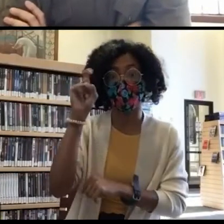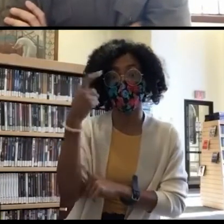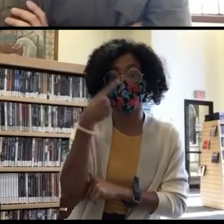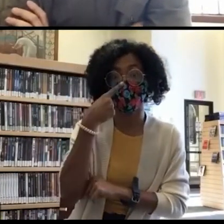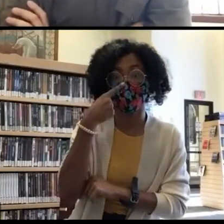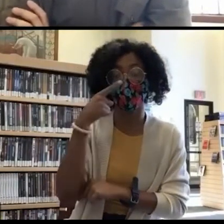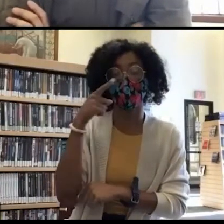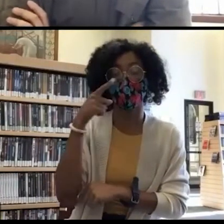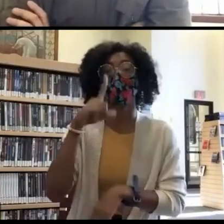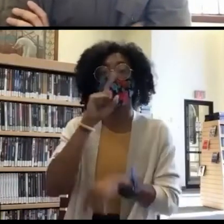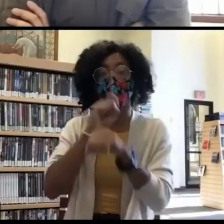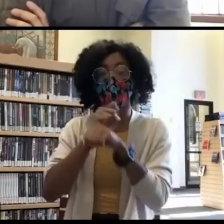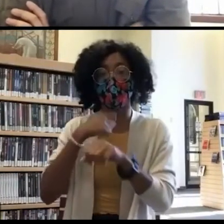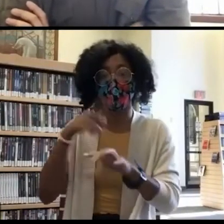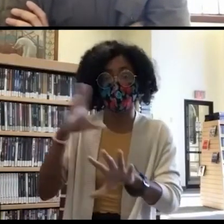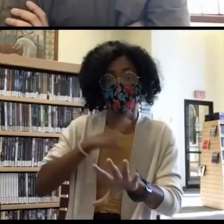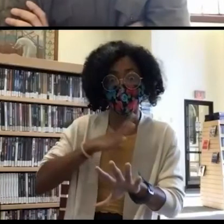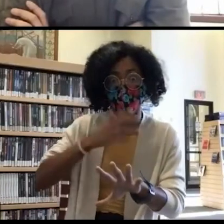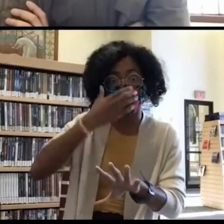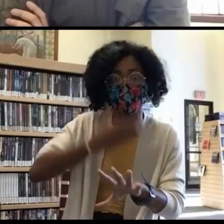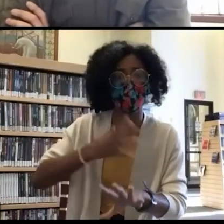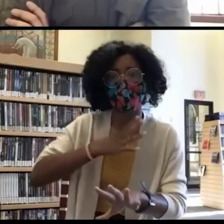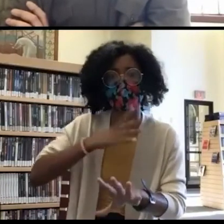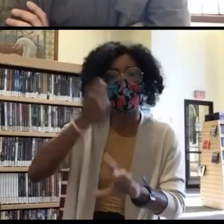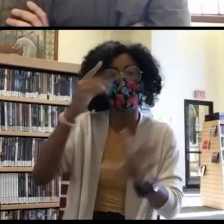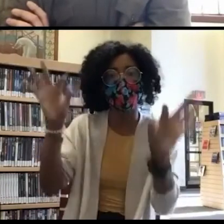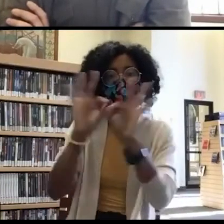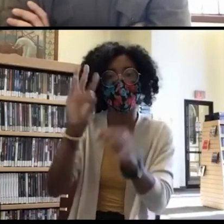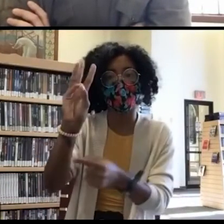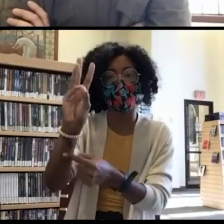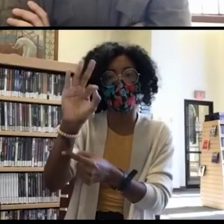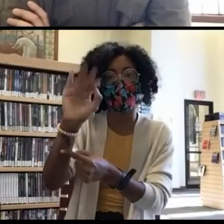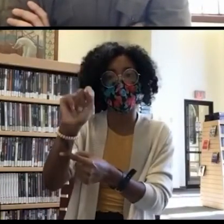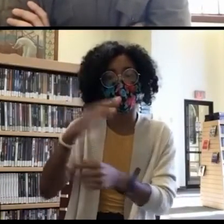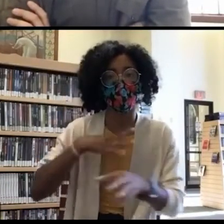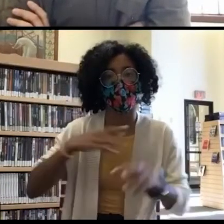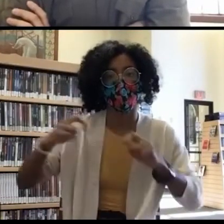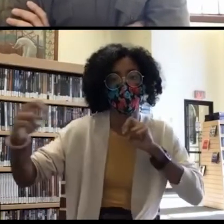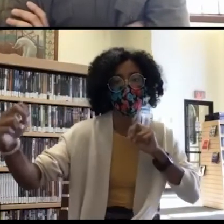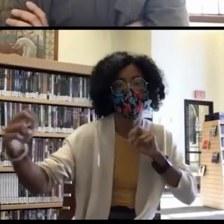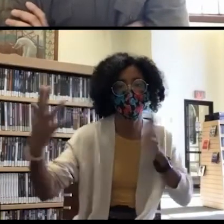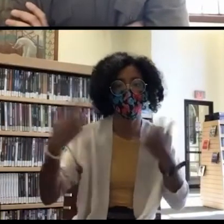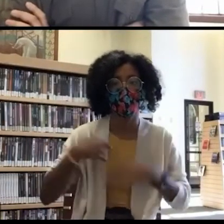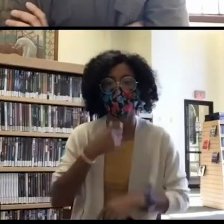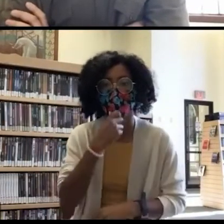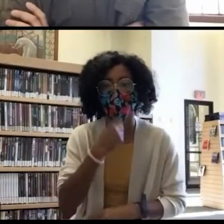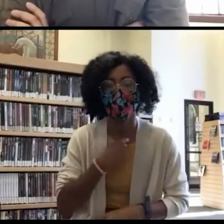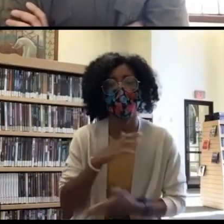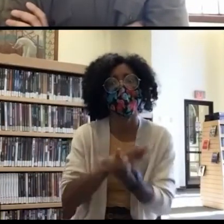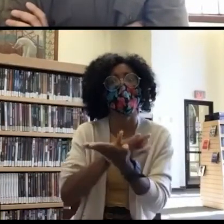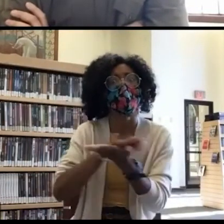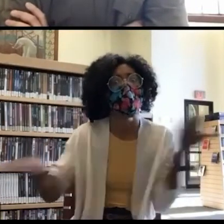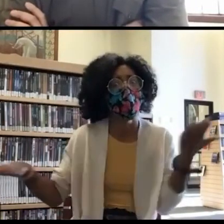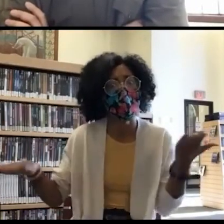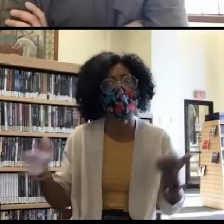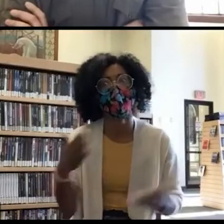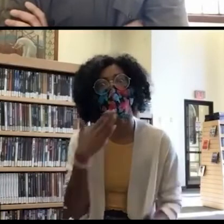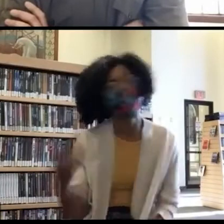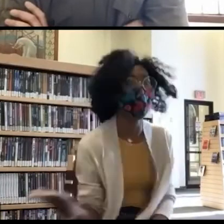at Target and I'd asked them if we could remove our mask and they said yes, but we have to keep our 6 feet different. And I was